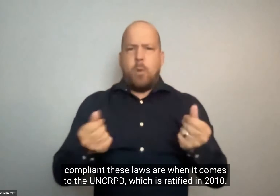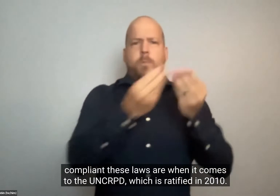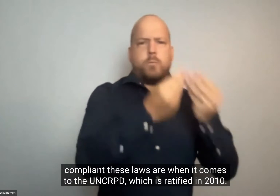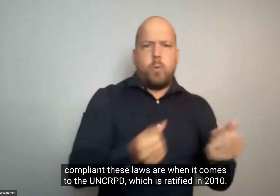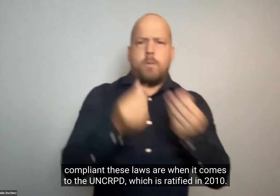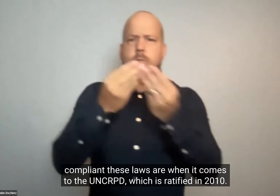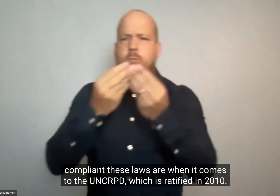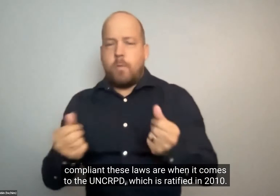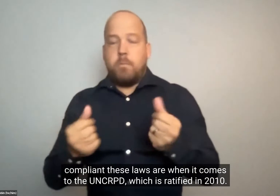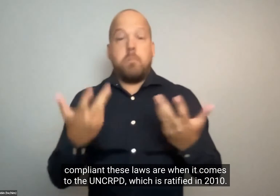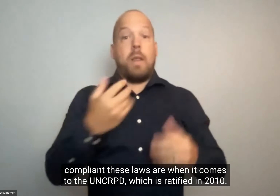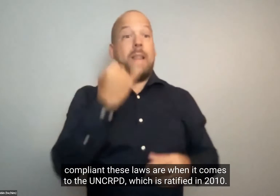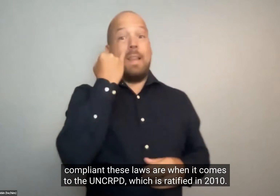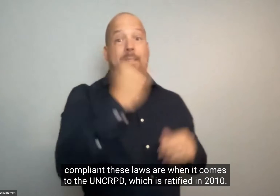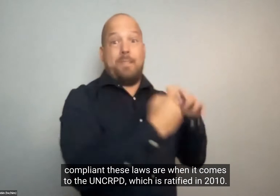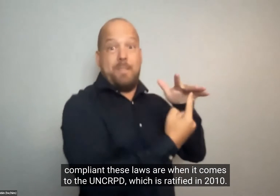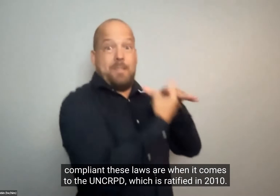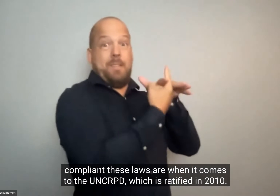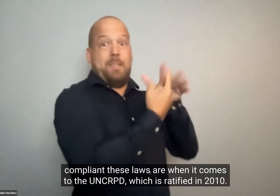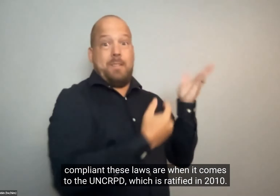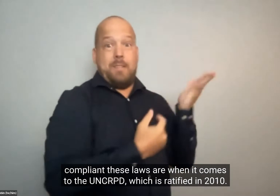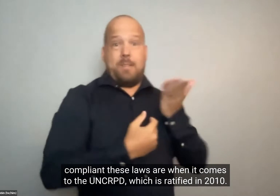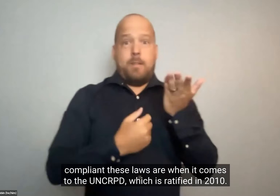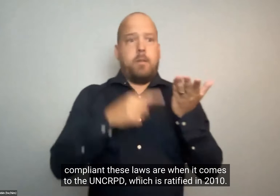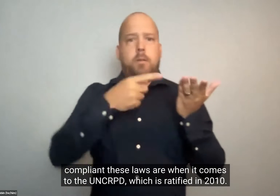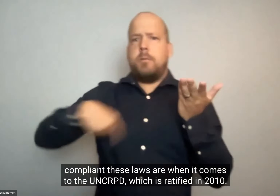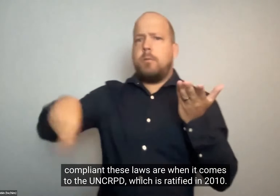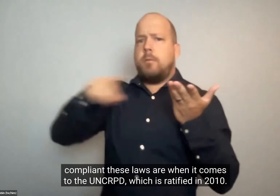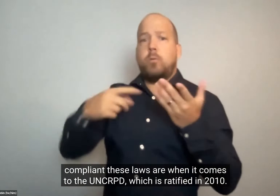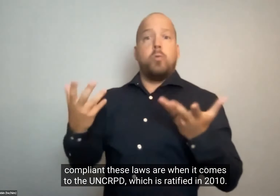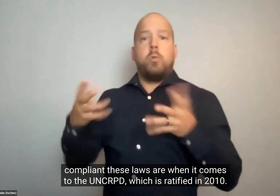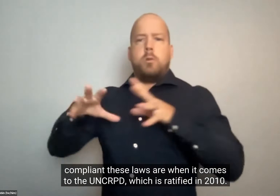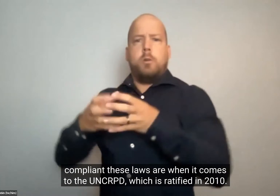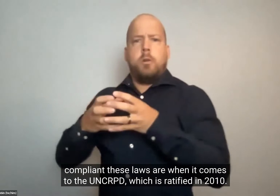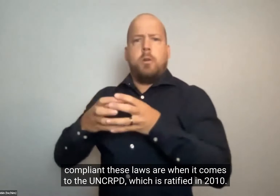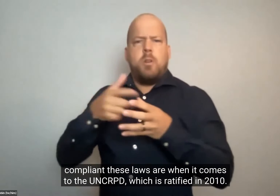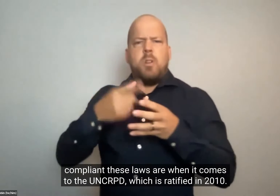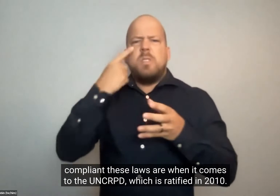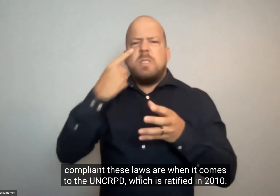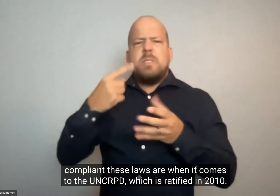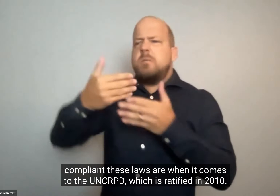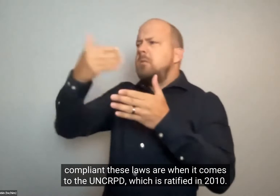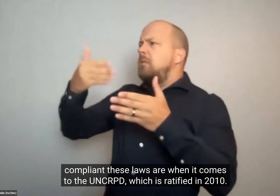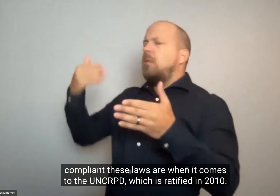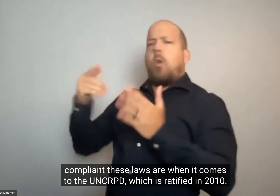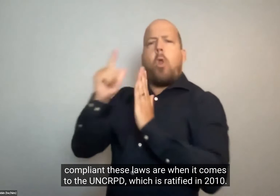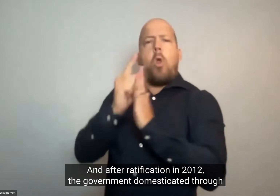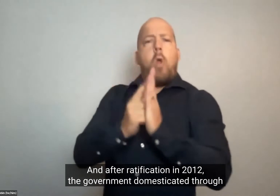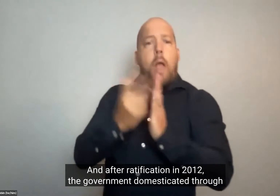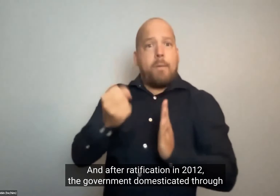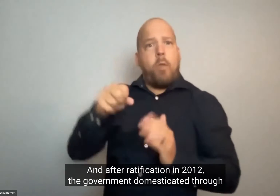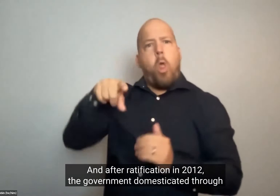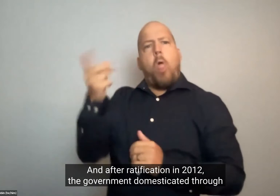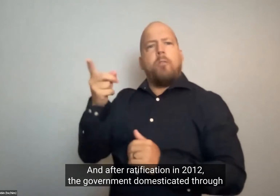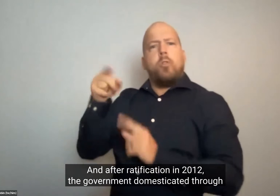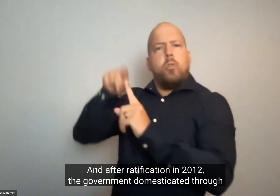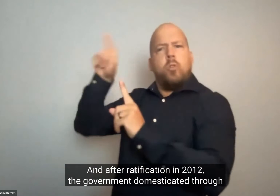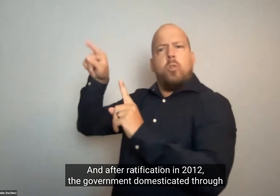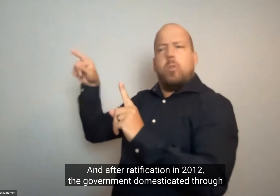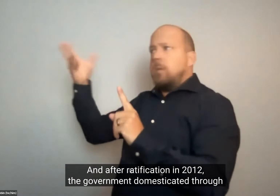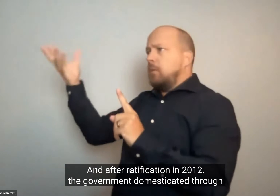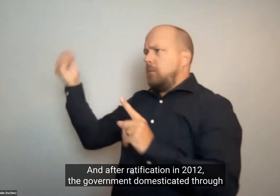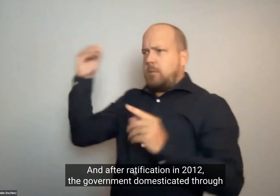these laws are when it comes to the UNCRPD, which Zambia ratified in 2010.